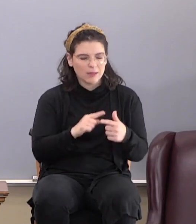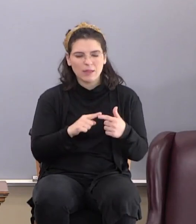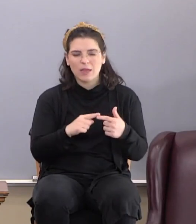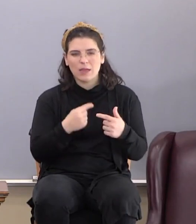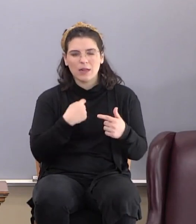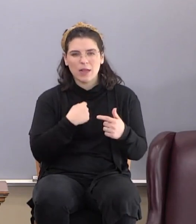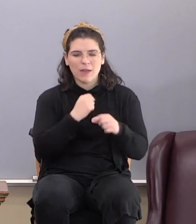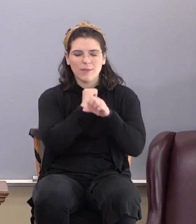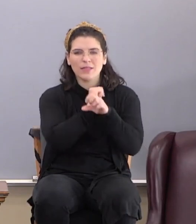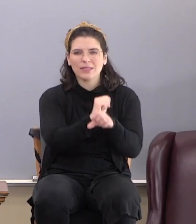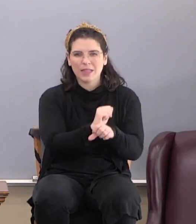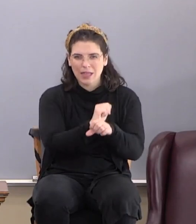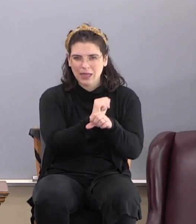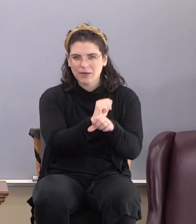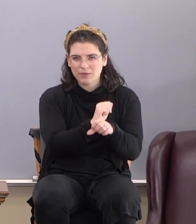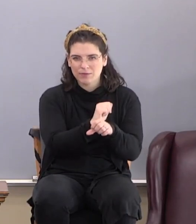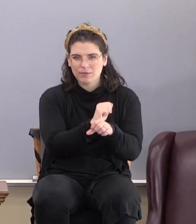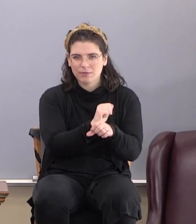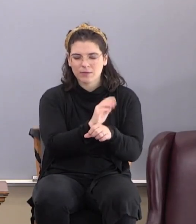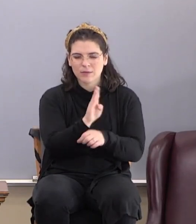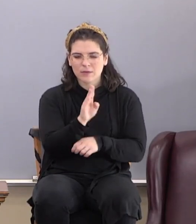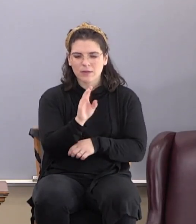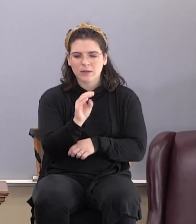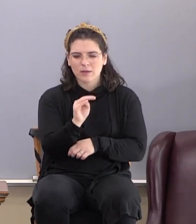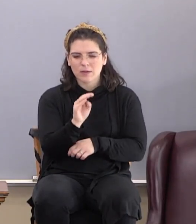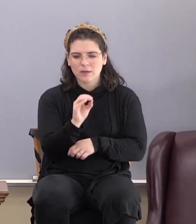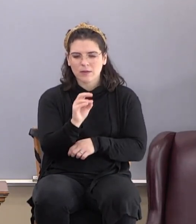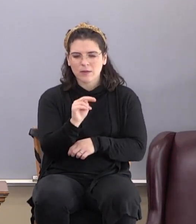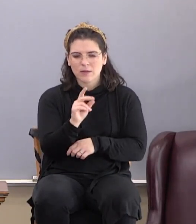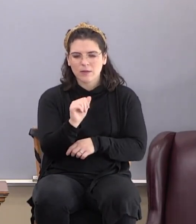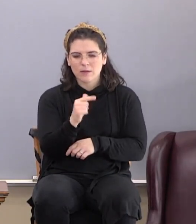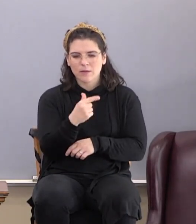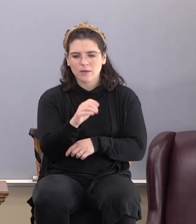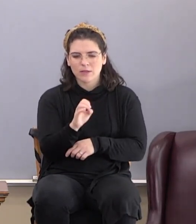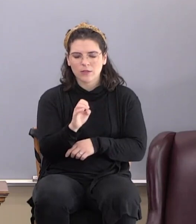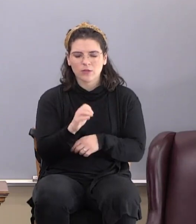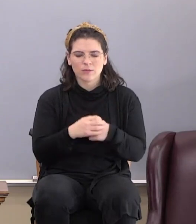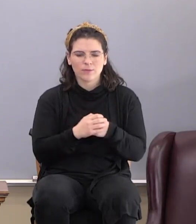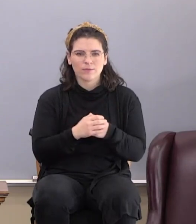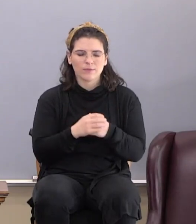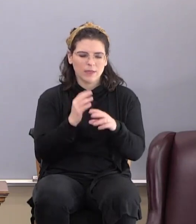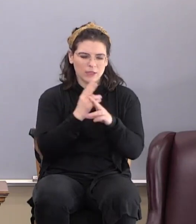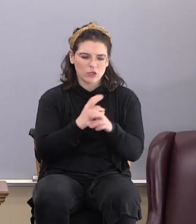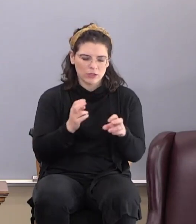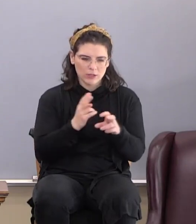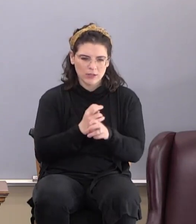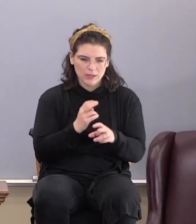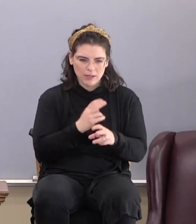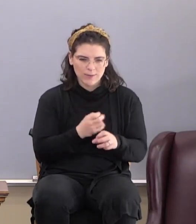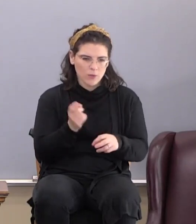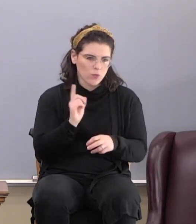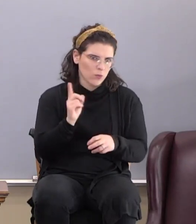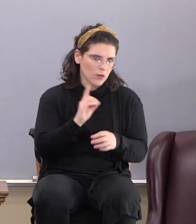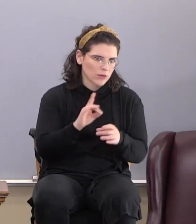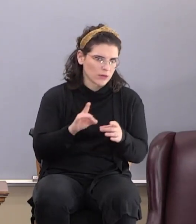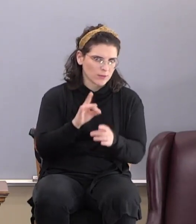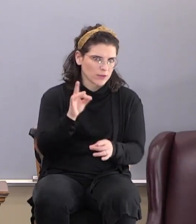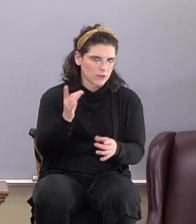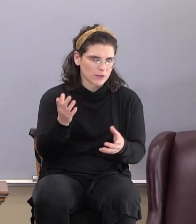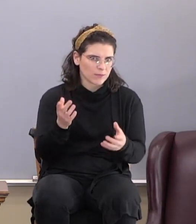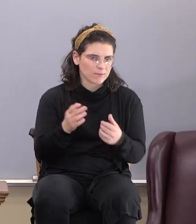I'm a slave. I'm in bondage, okay? So let's just examine, where is the